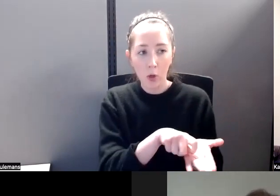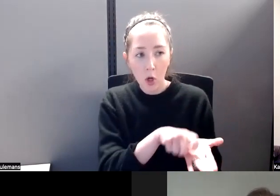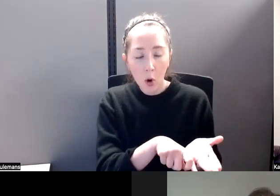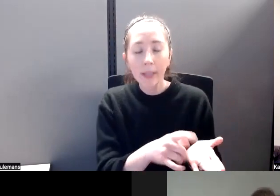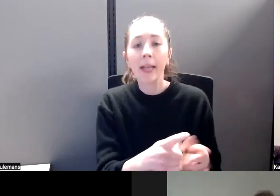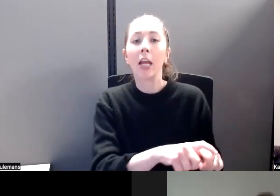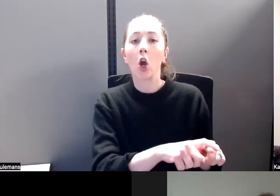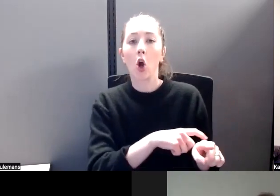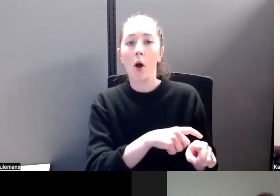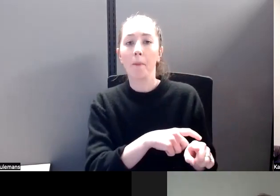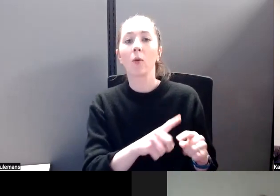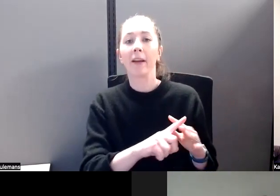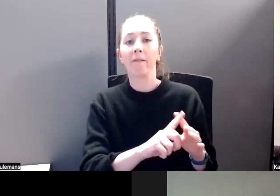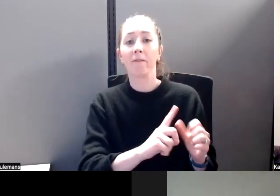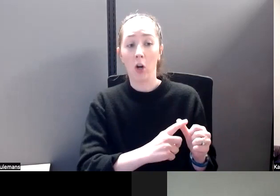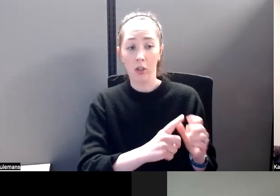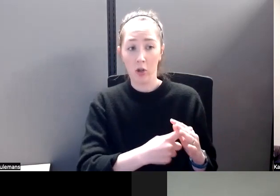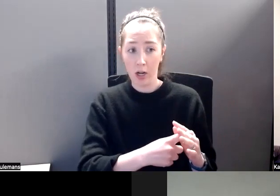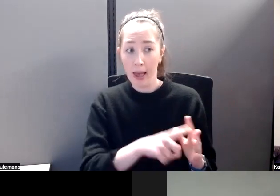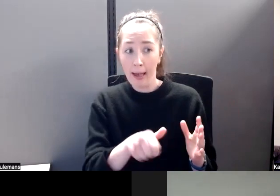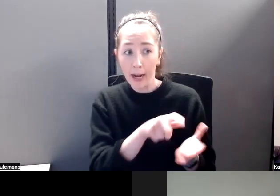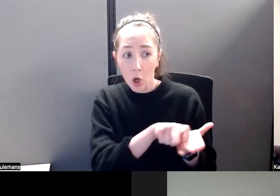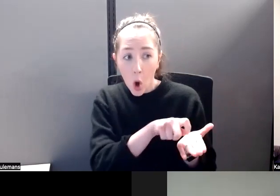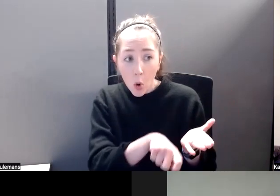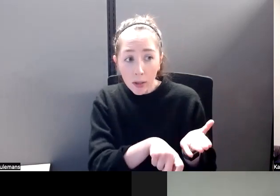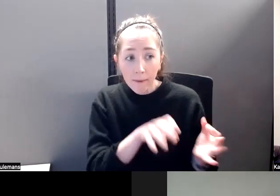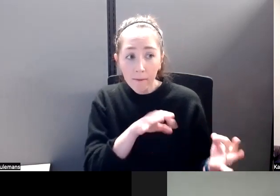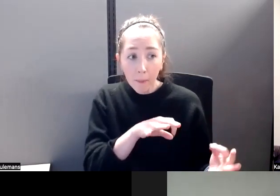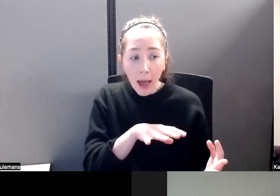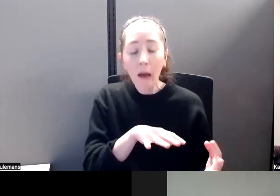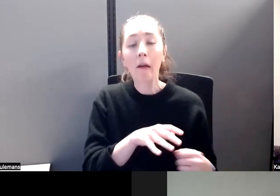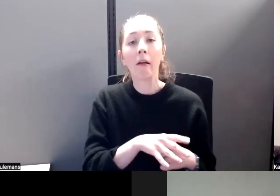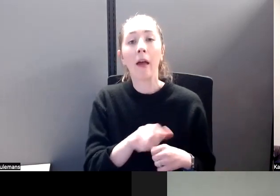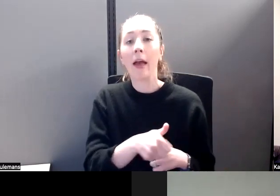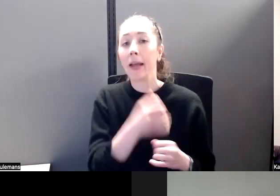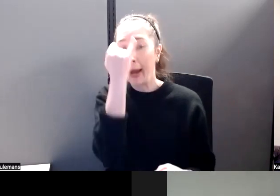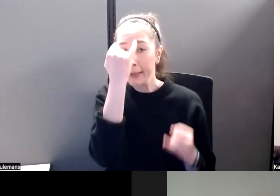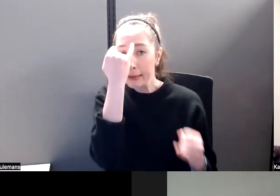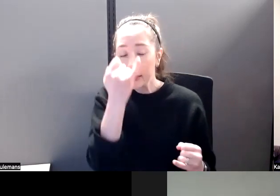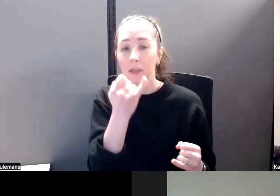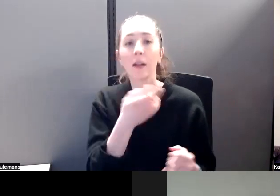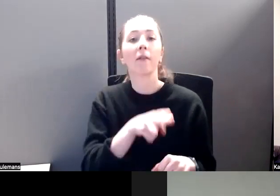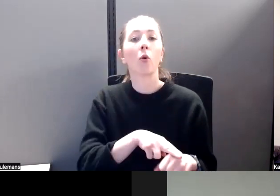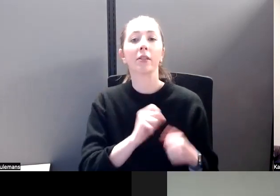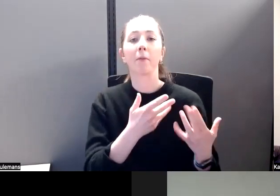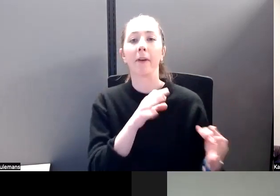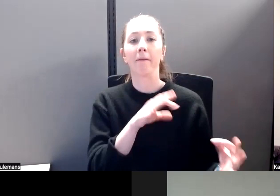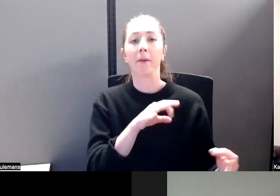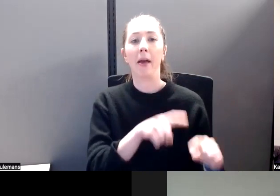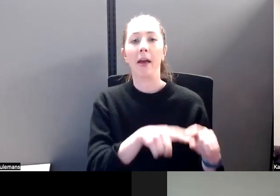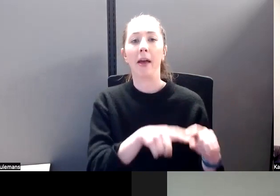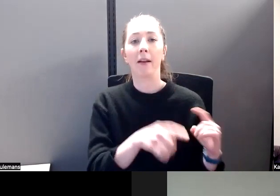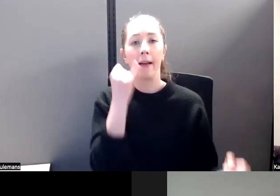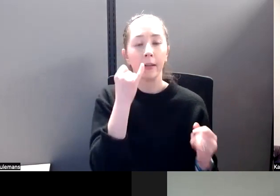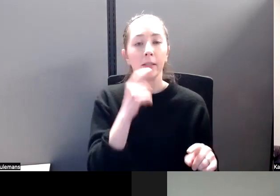me in the beginning after reading it and saying, said, do you have any notes? Do you have any ideas? Which I did, of course. And then, you know, on the day